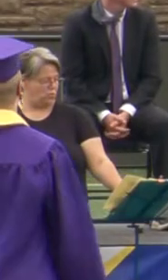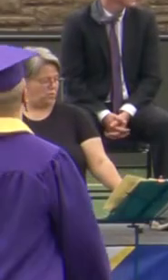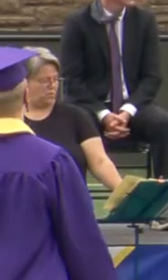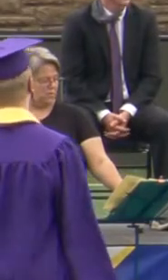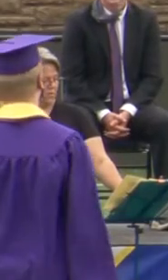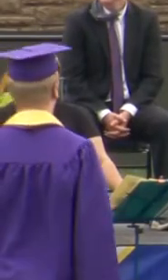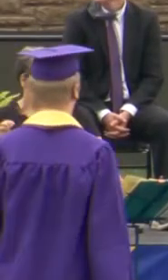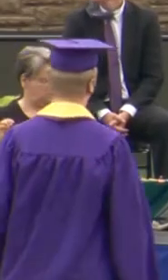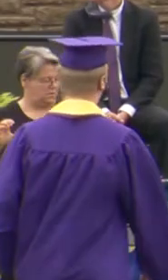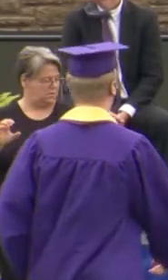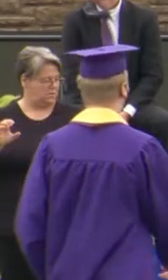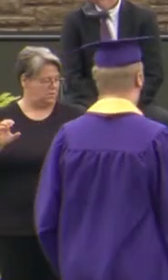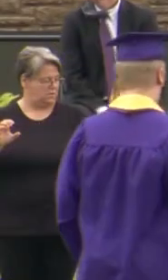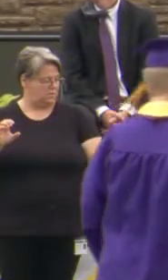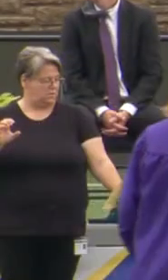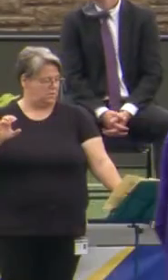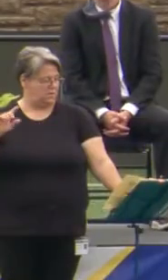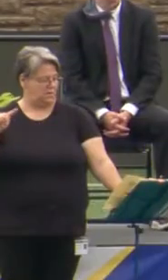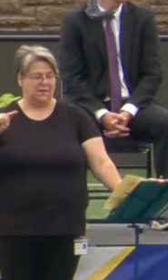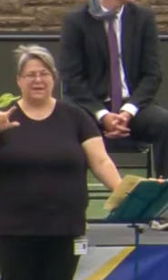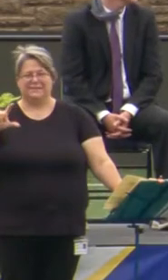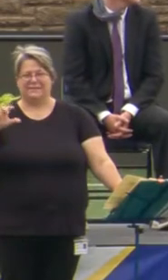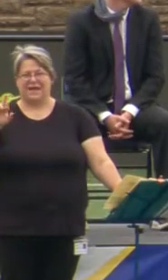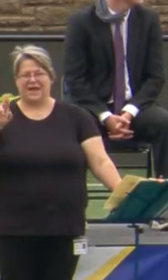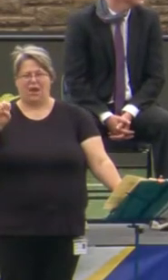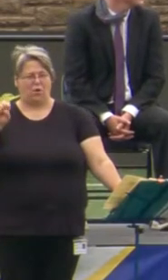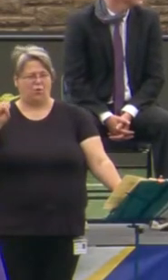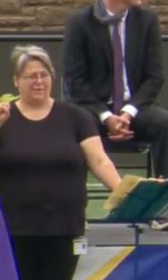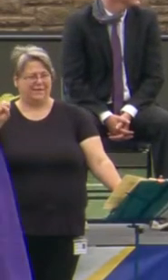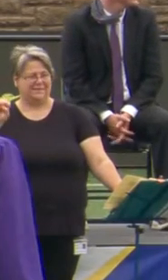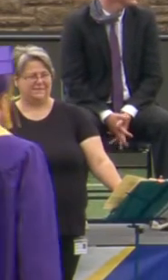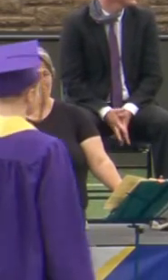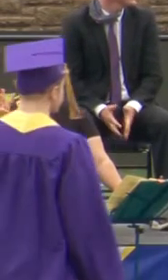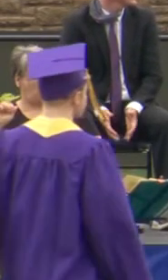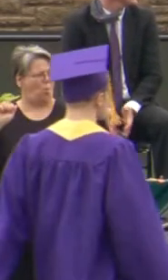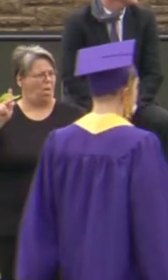Tyrese Walker. Make some more